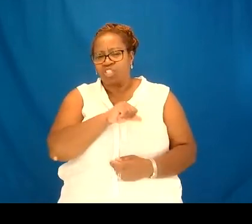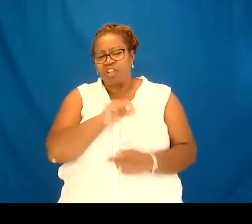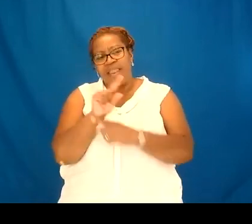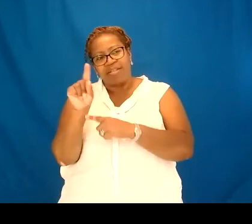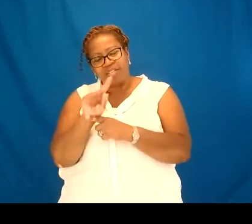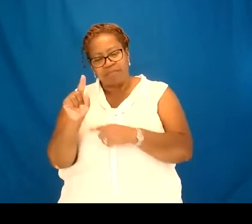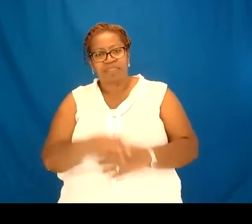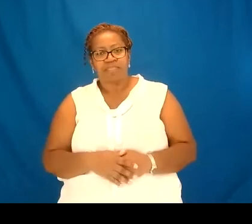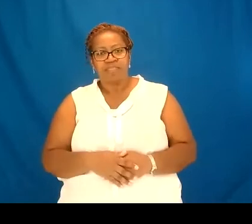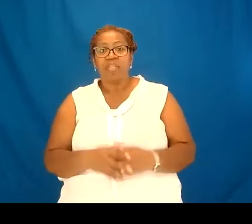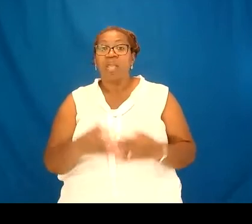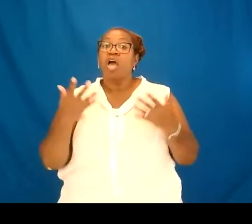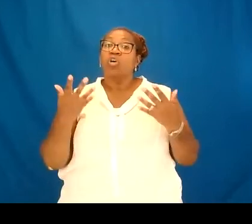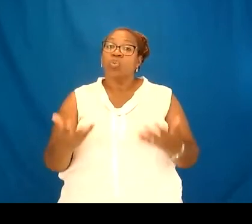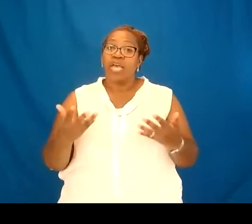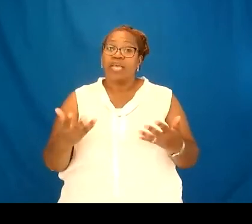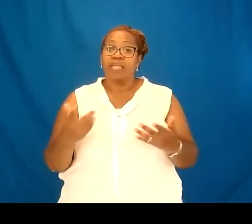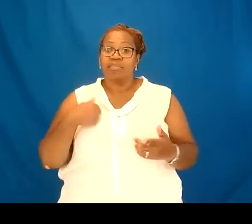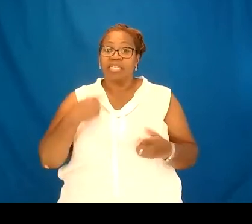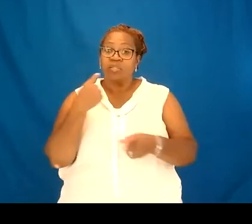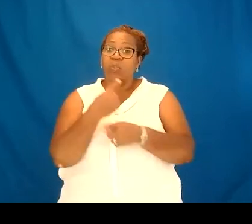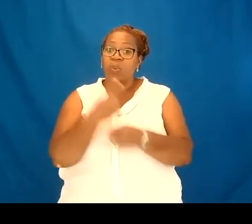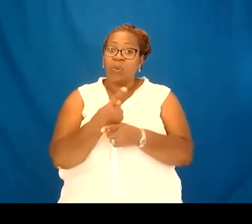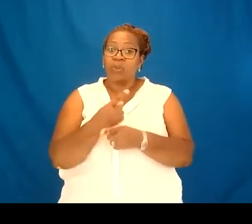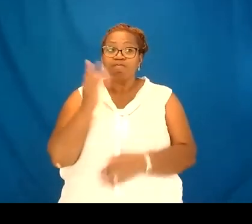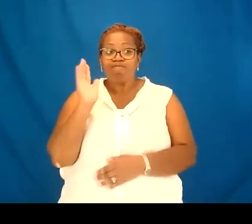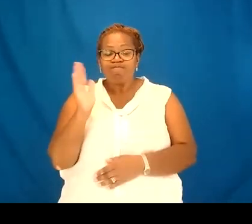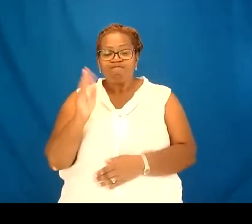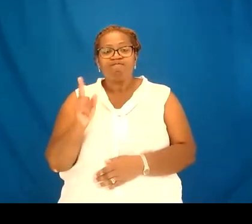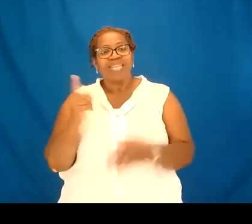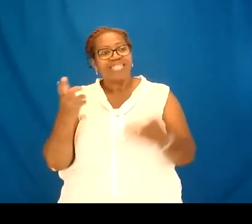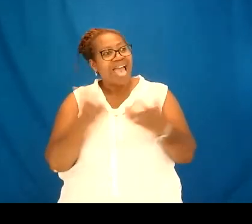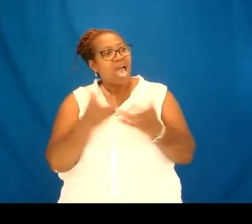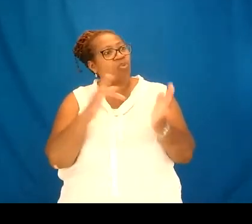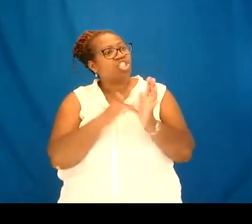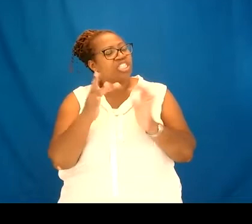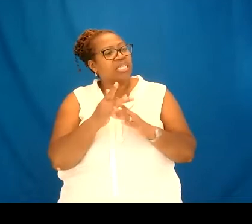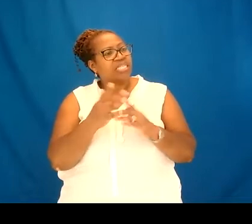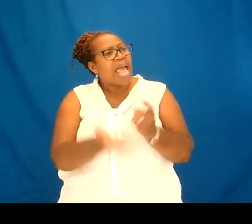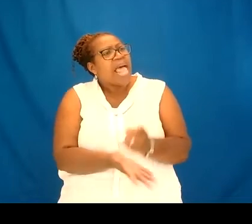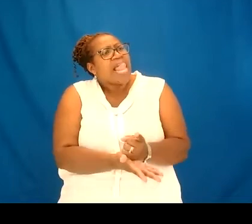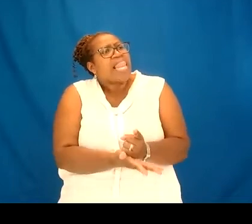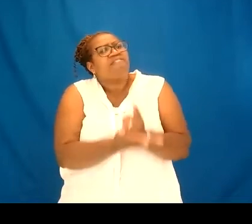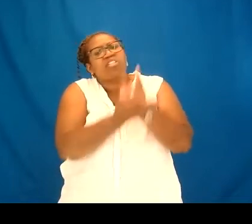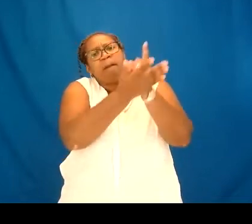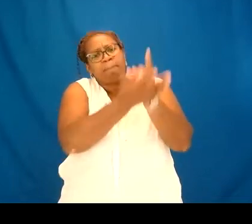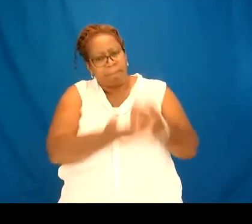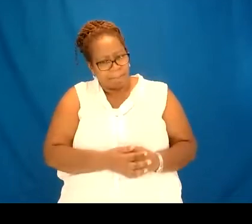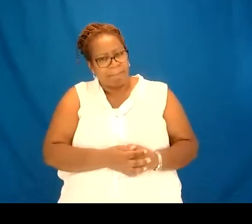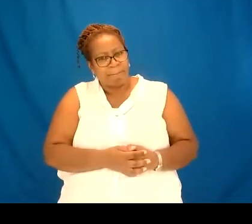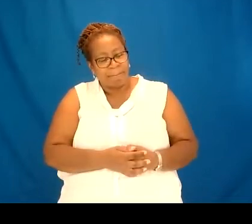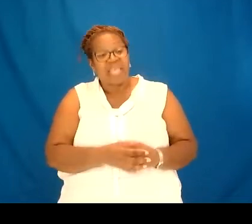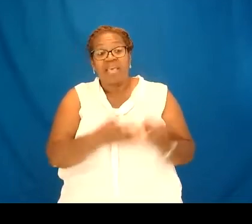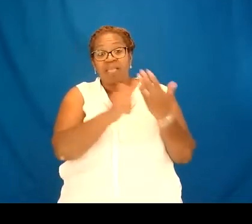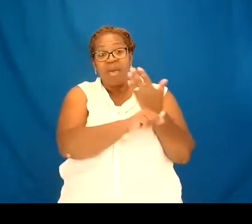to talk to you today is about how Jesus lifts us up. In the passage we have just read, we find Jesus early